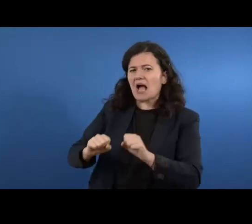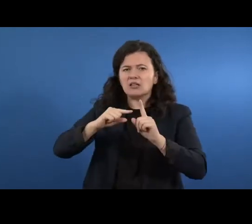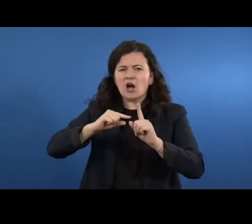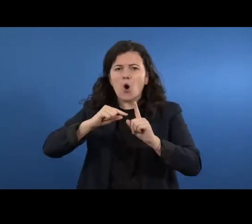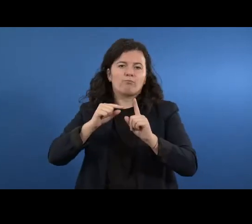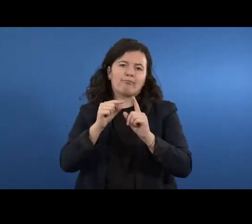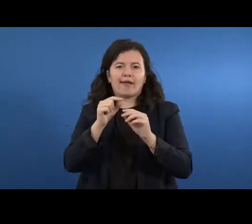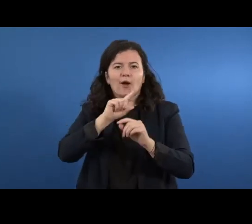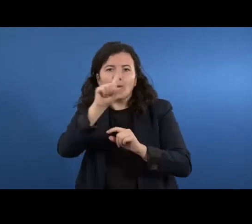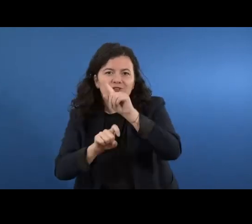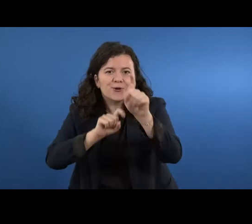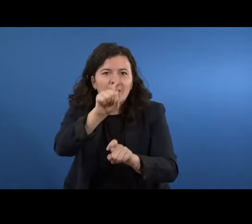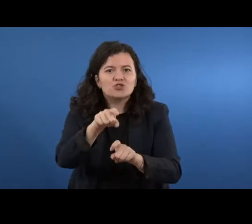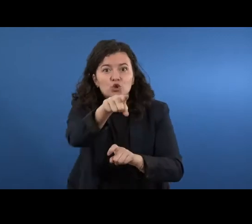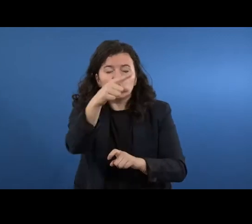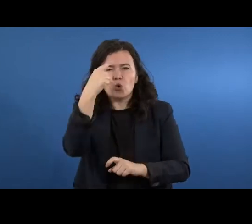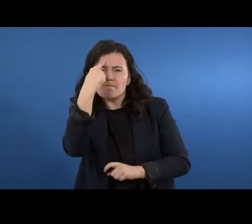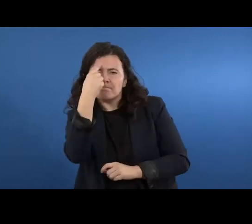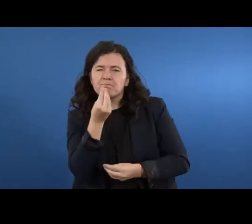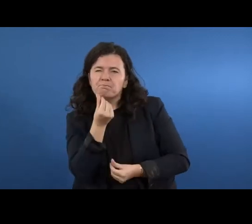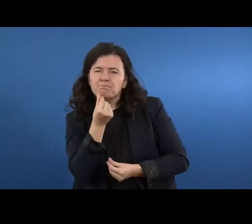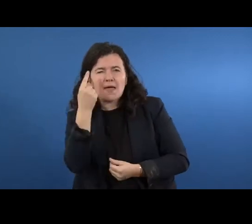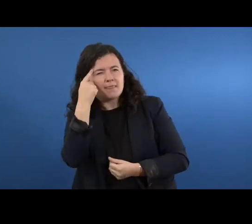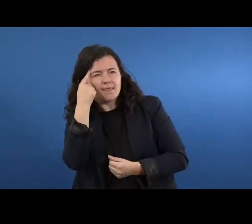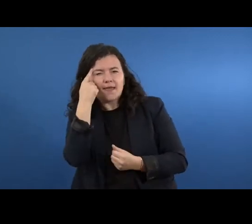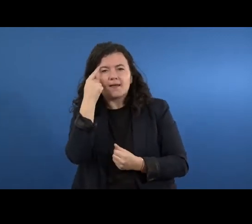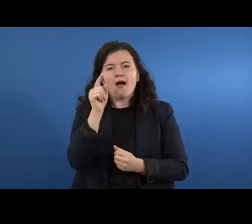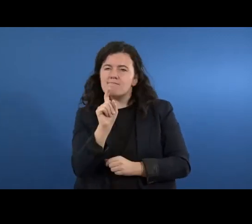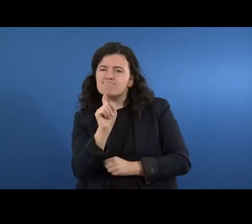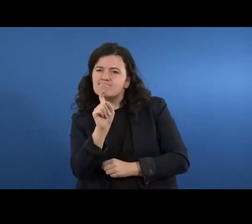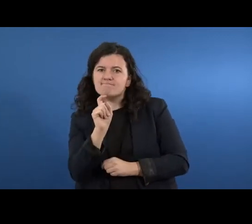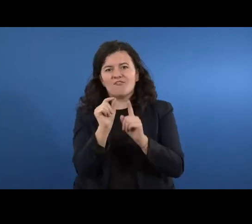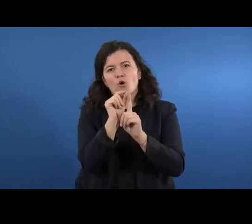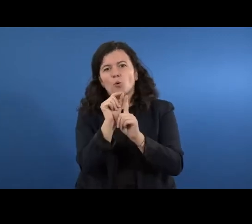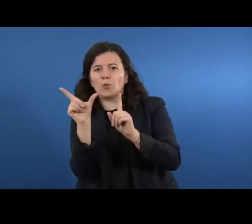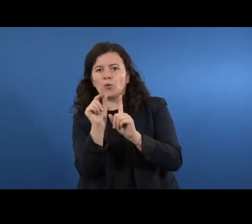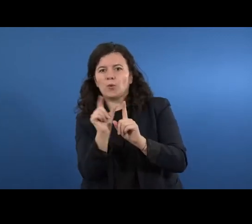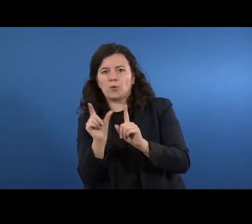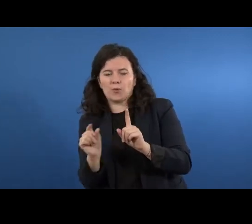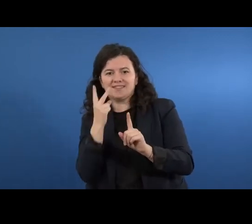of an impression from you participants, what your